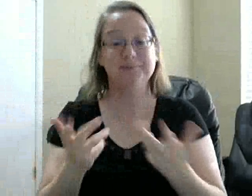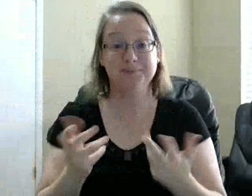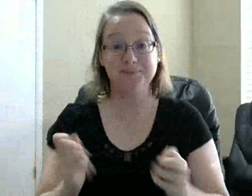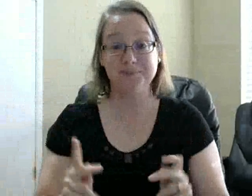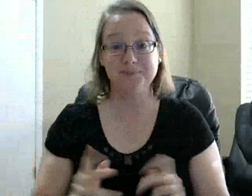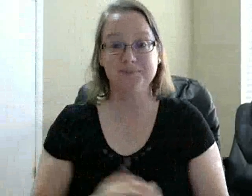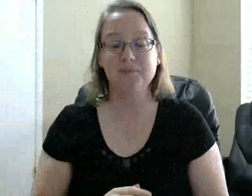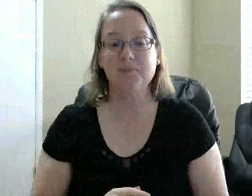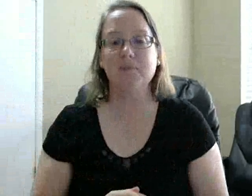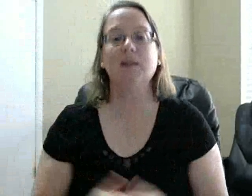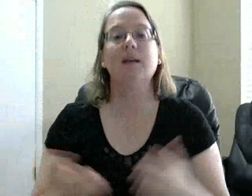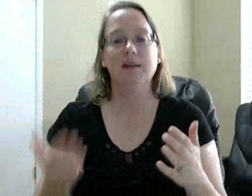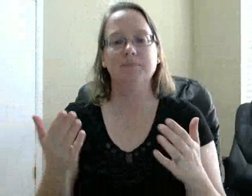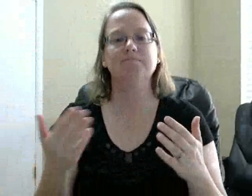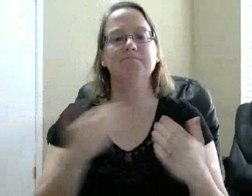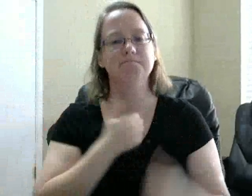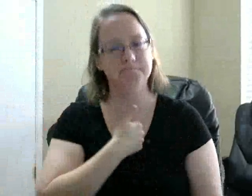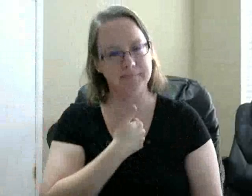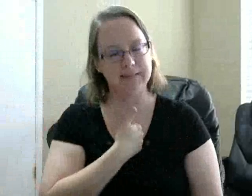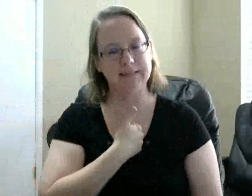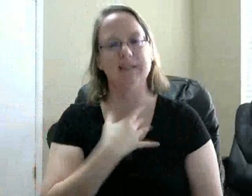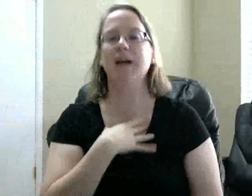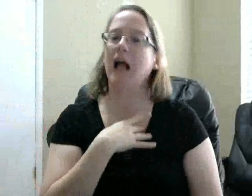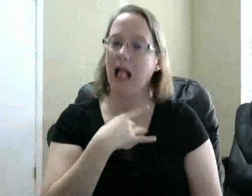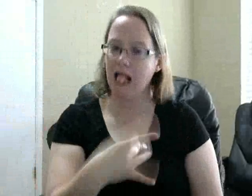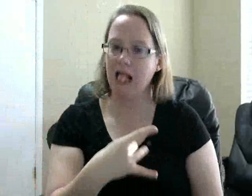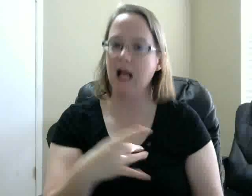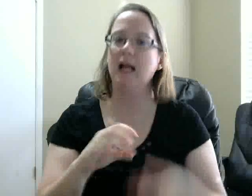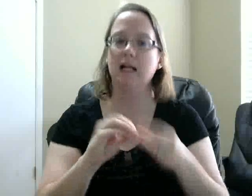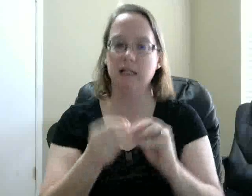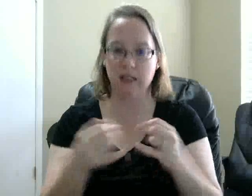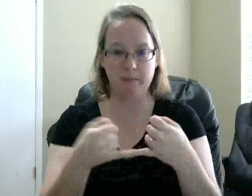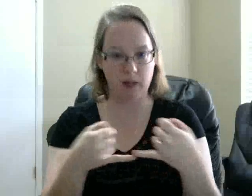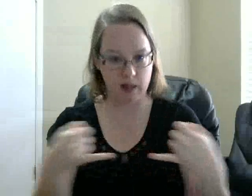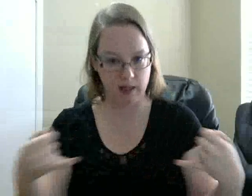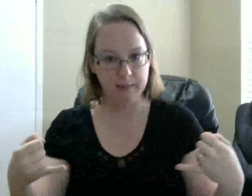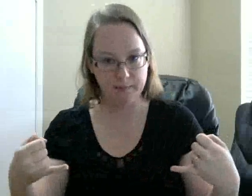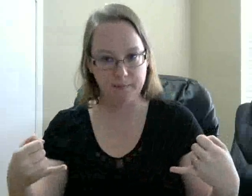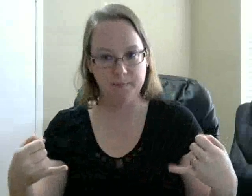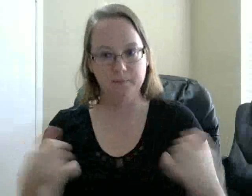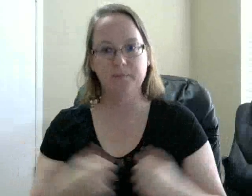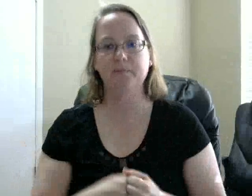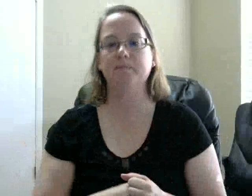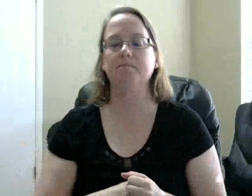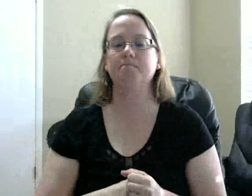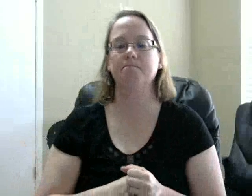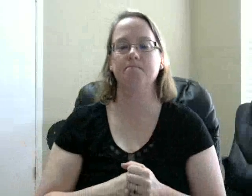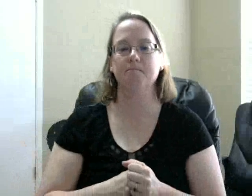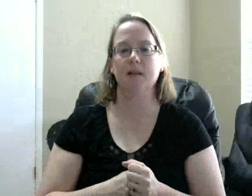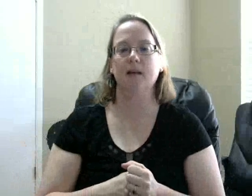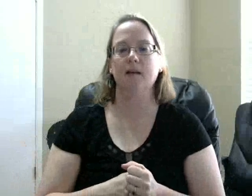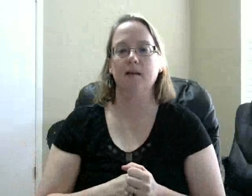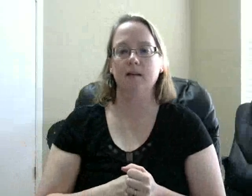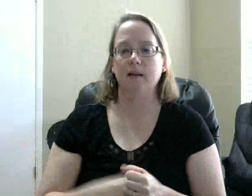I want to draw the number line. Actually, I have a line tool, so I shouldn't give you all those ugly-looking lines that I can give you. That's